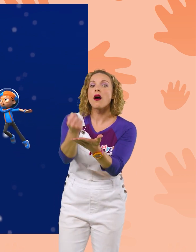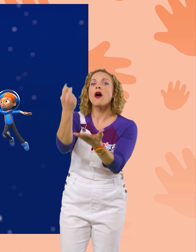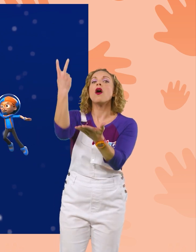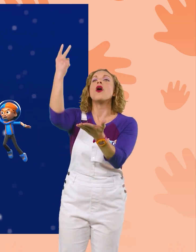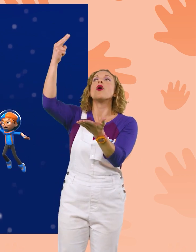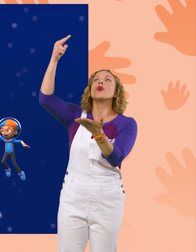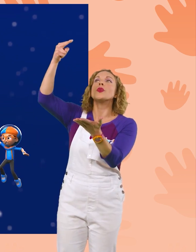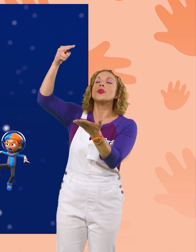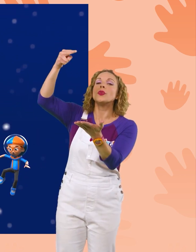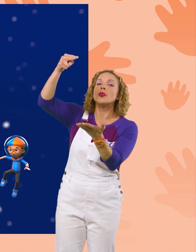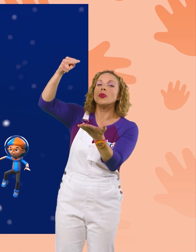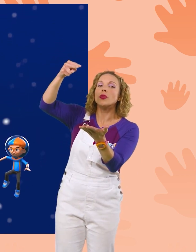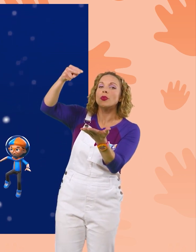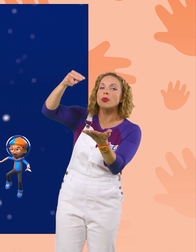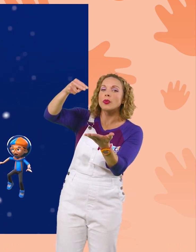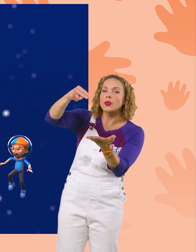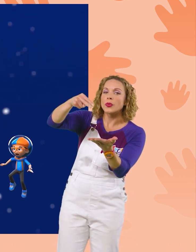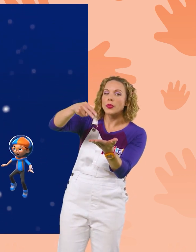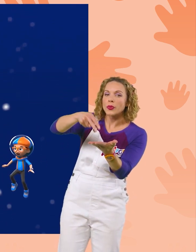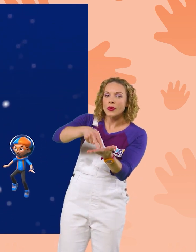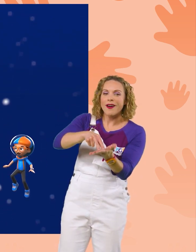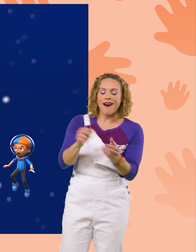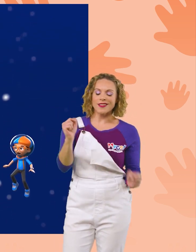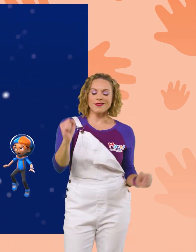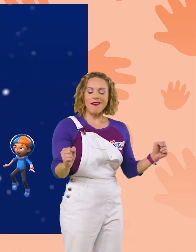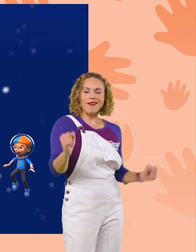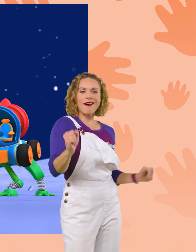slowly pulling us back down.